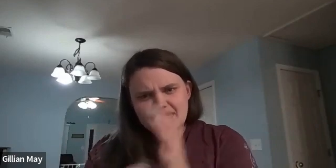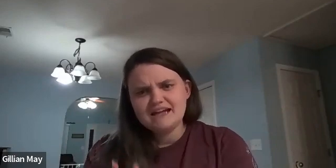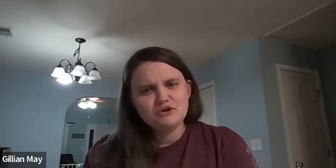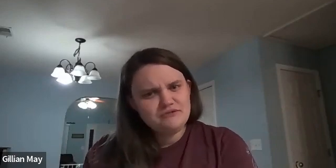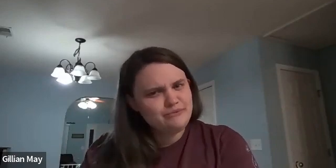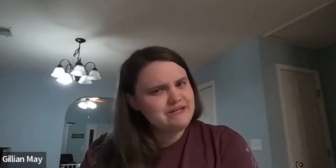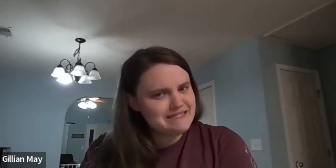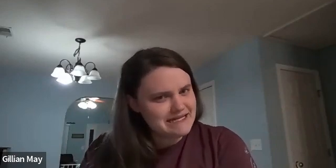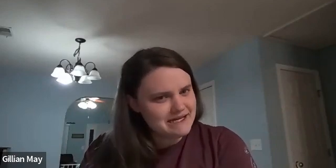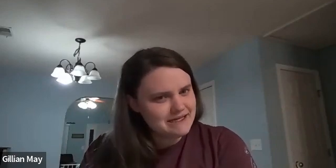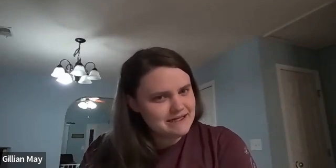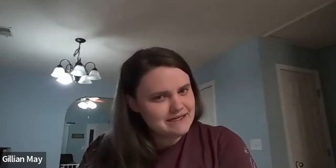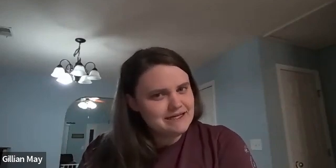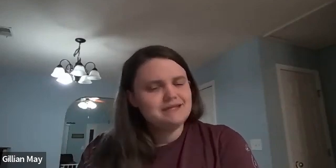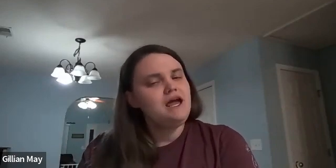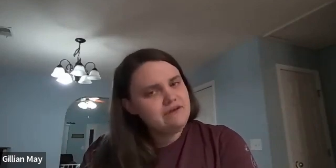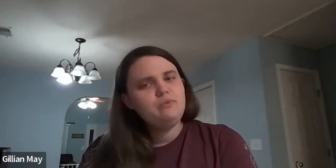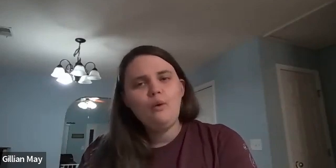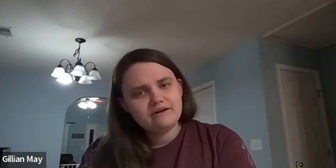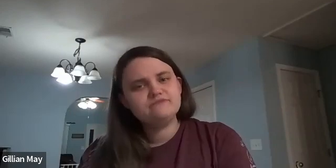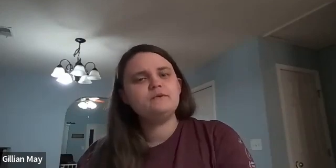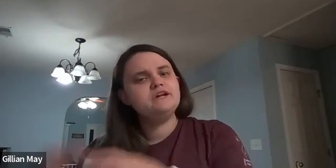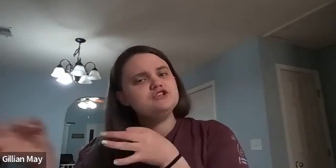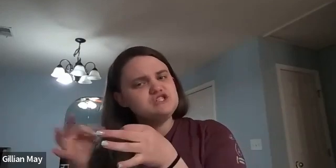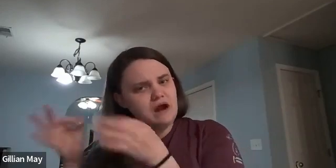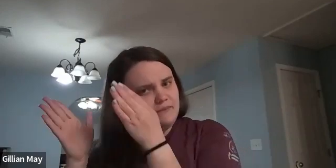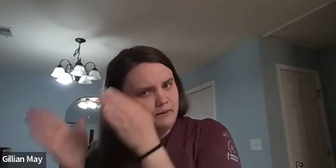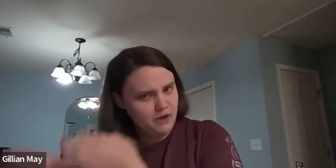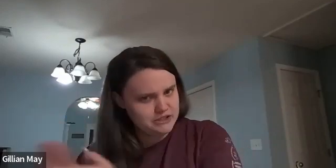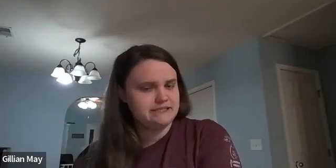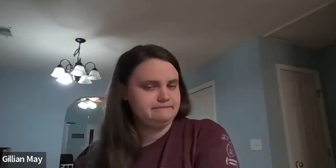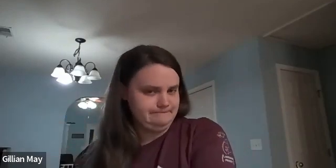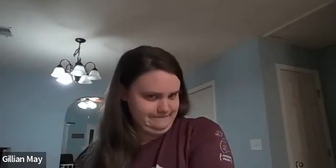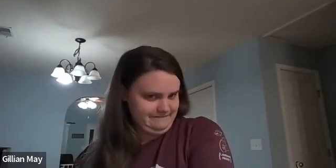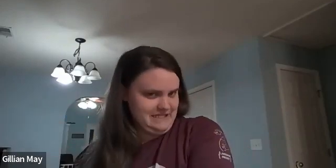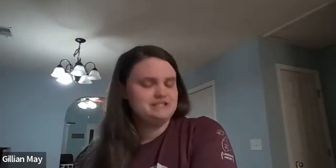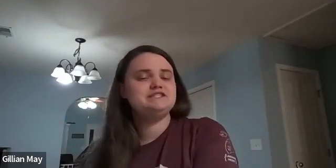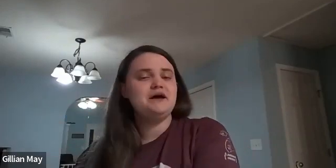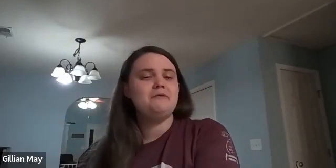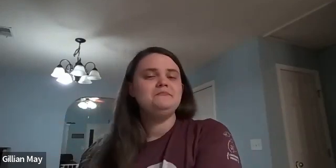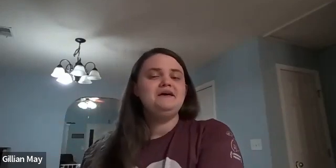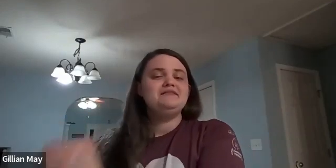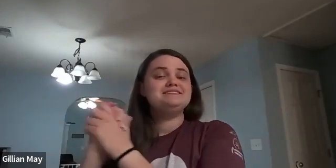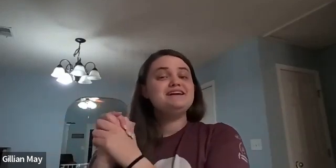dad? I don't think we did. Kind of important for when you're describing a person. So the sign